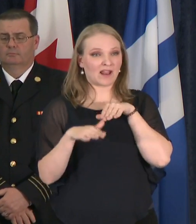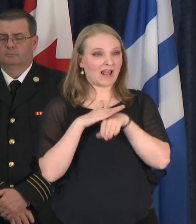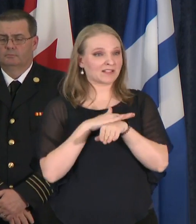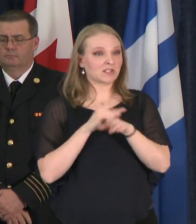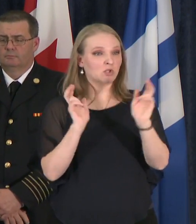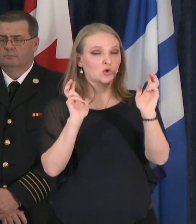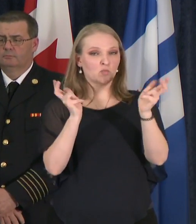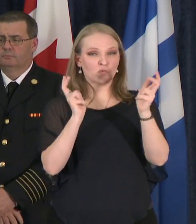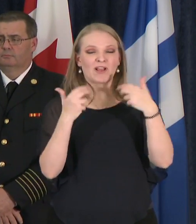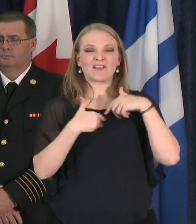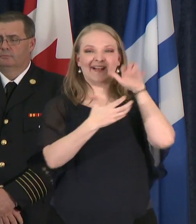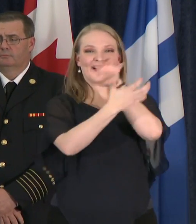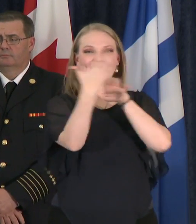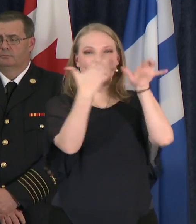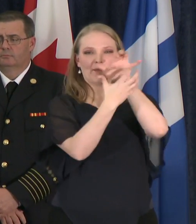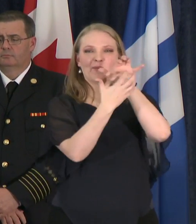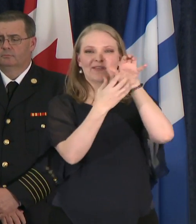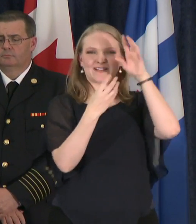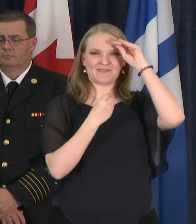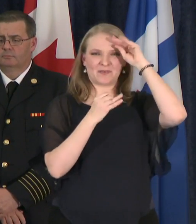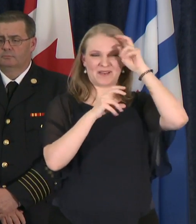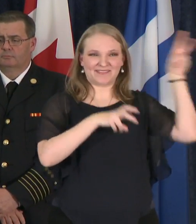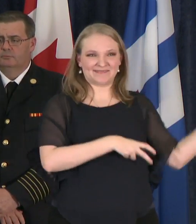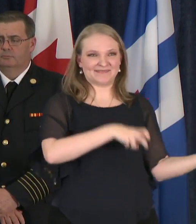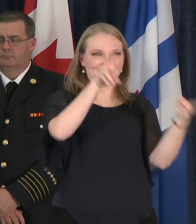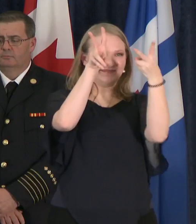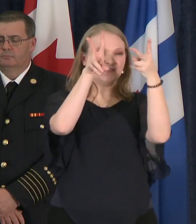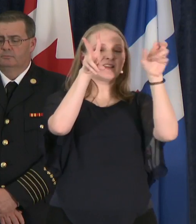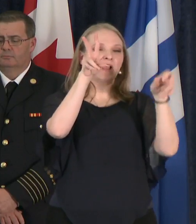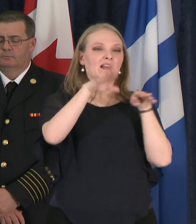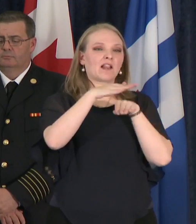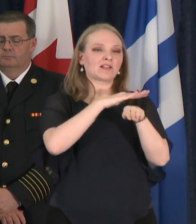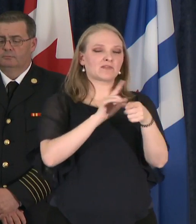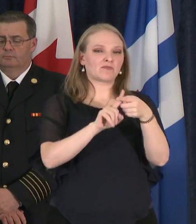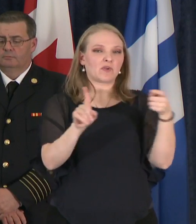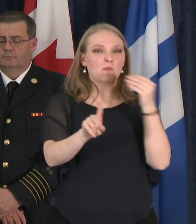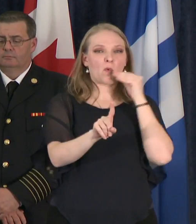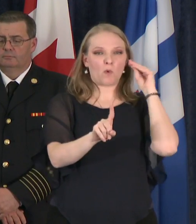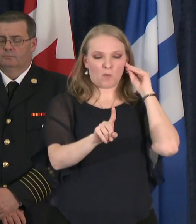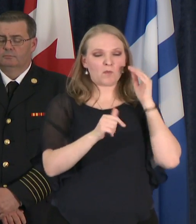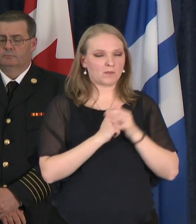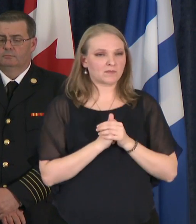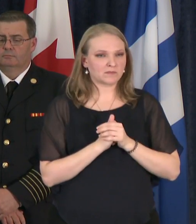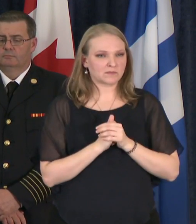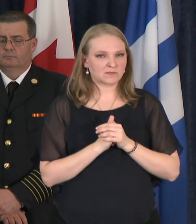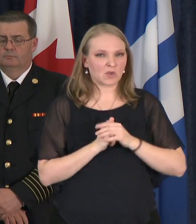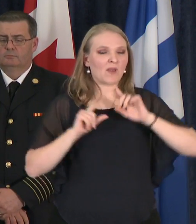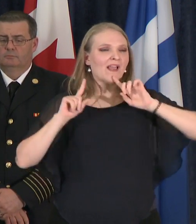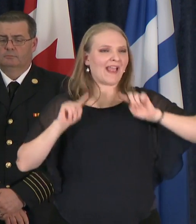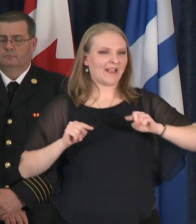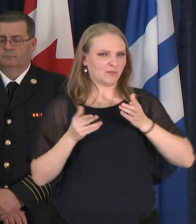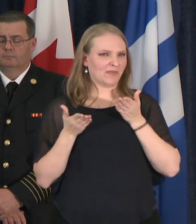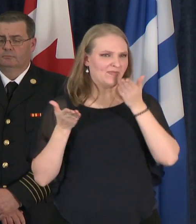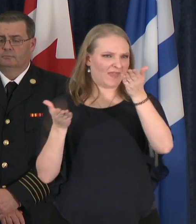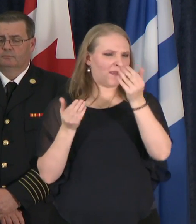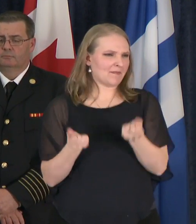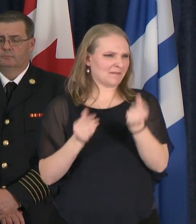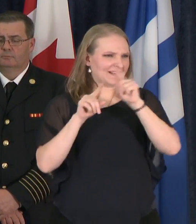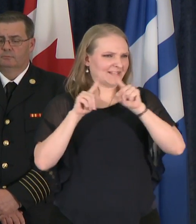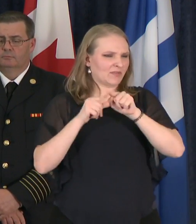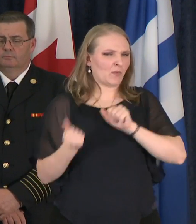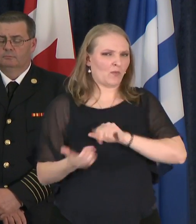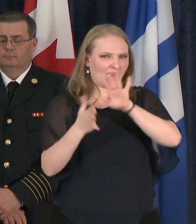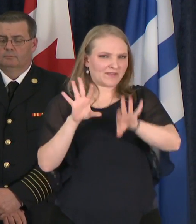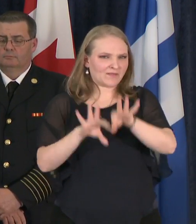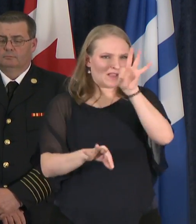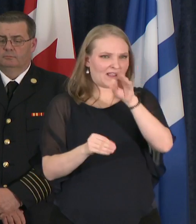computer. So answers to that question are going to be provided in multiple ways. In terms of, we're following the general